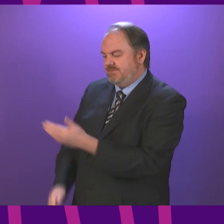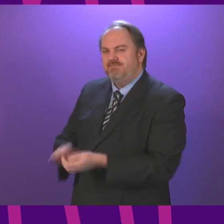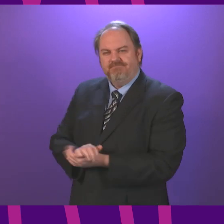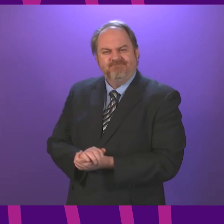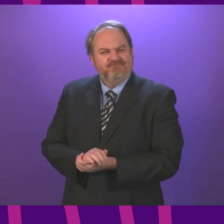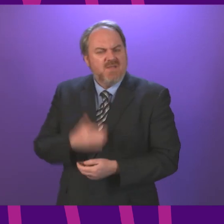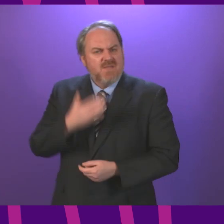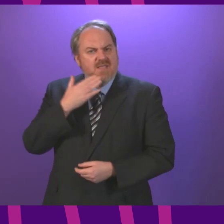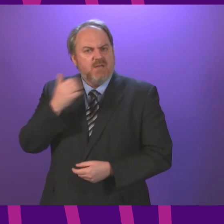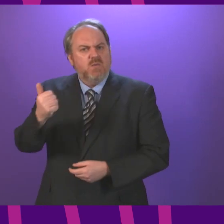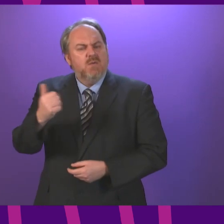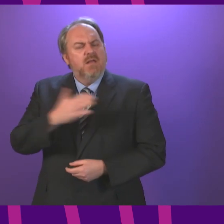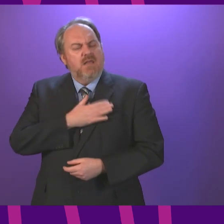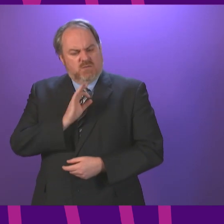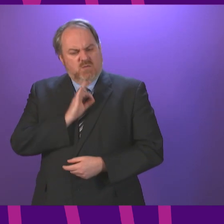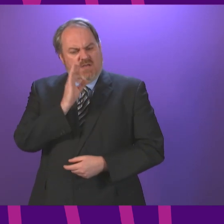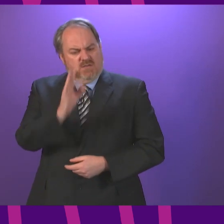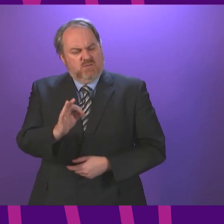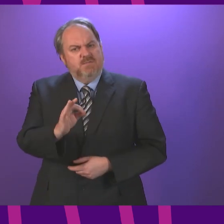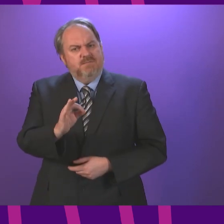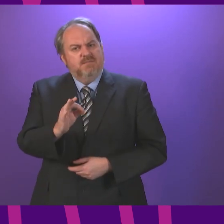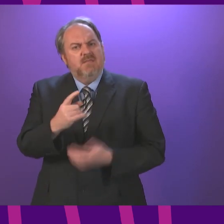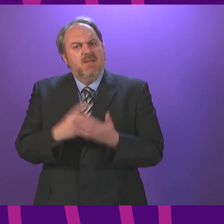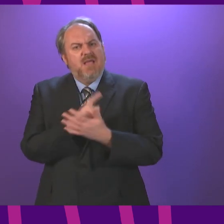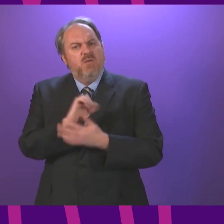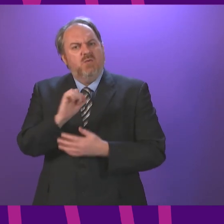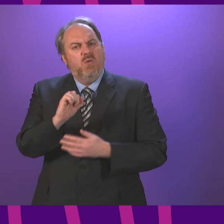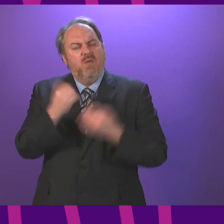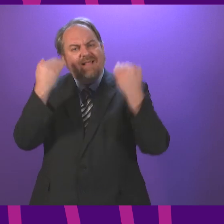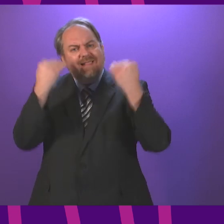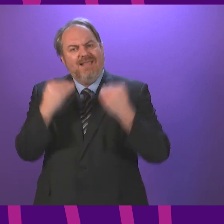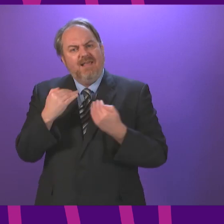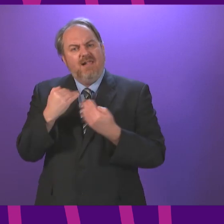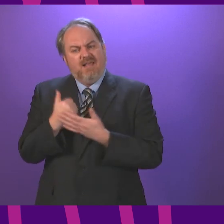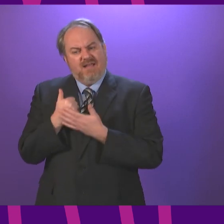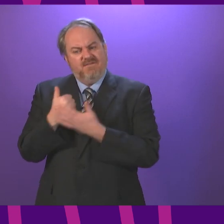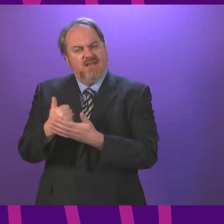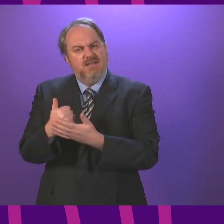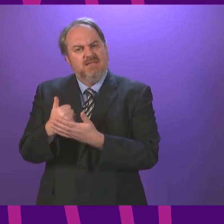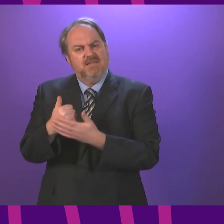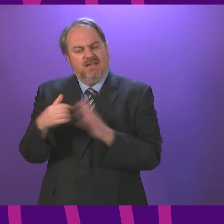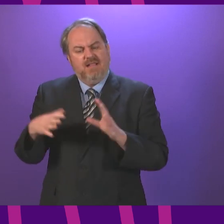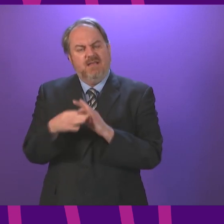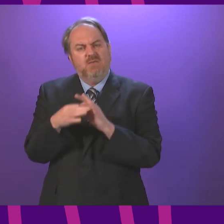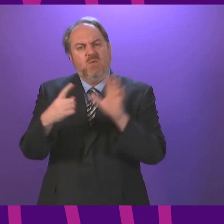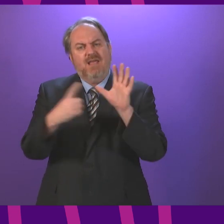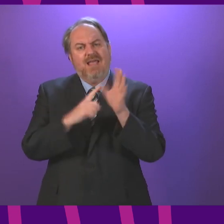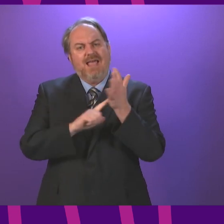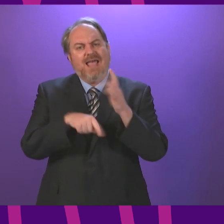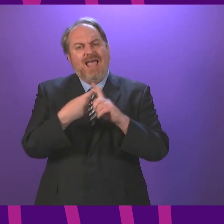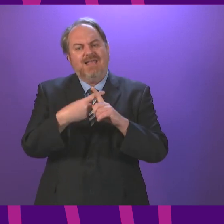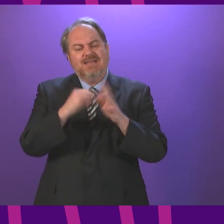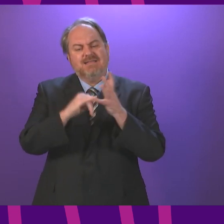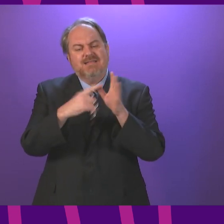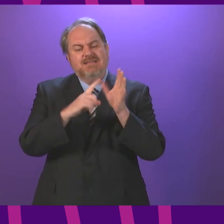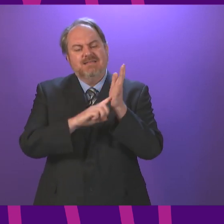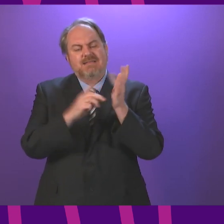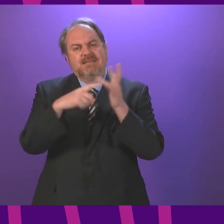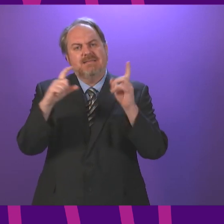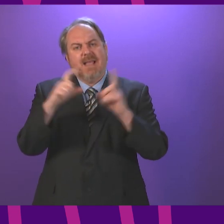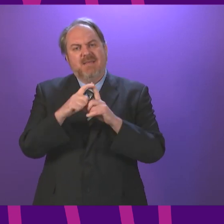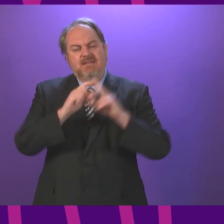Thank you, Presenting Officer. I want to ask the First Minister about the legal advice on the Salmond Inquiry, because despite this Parliament voting for it to be released four months ago,